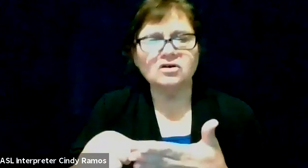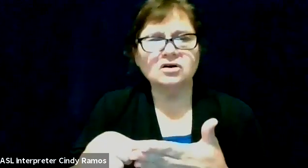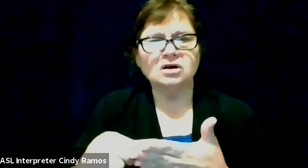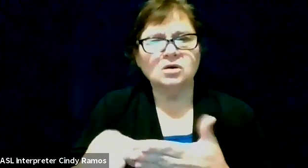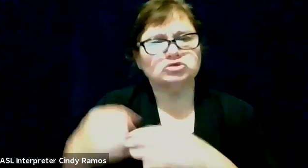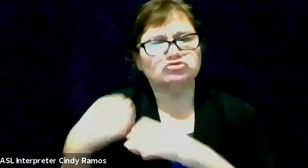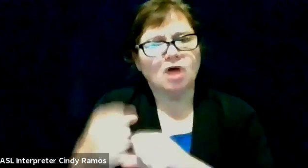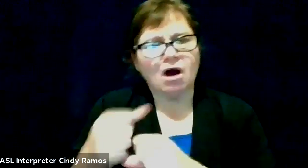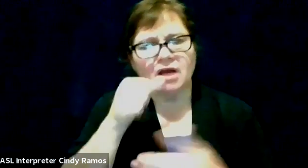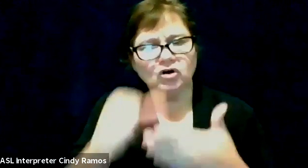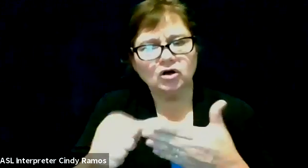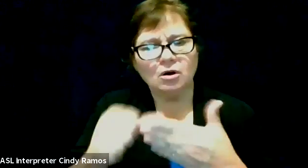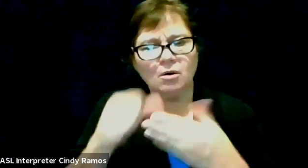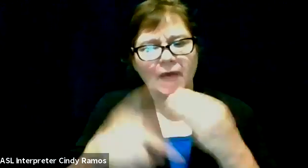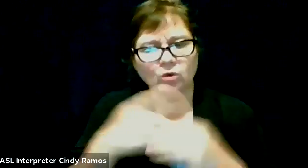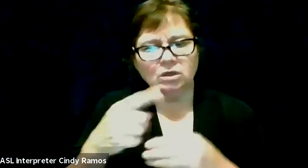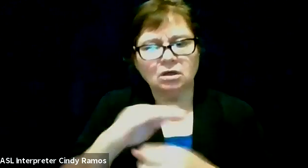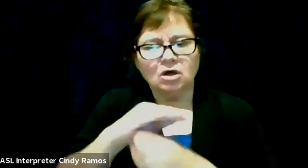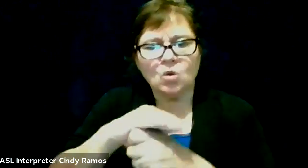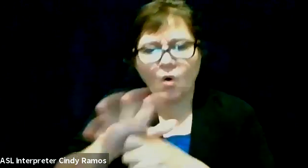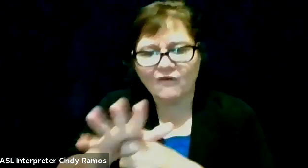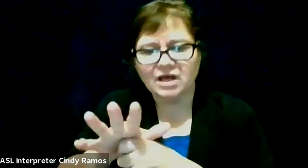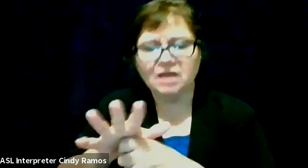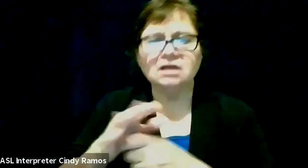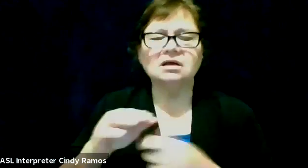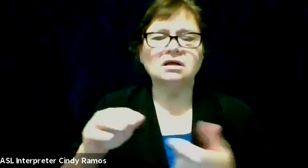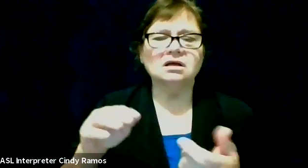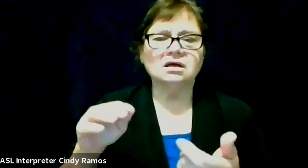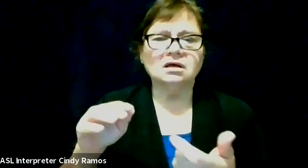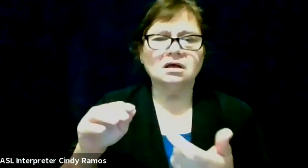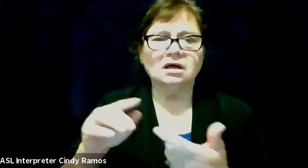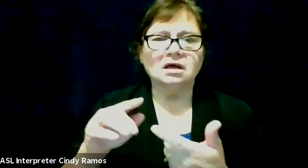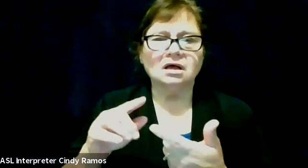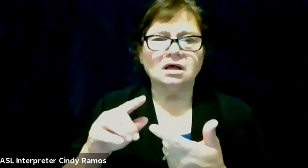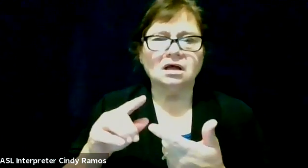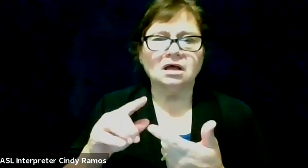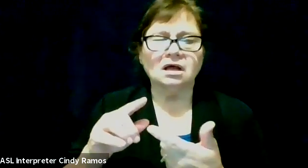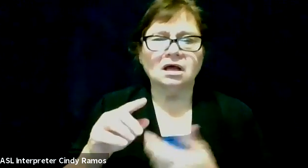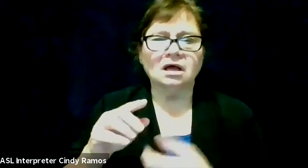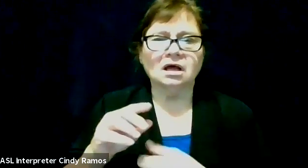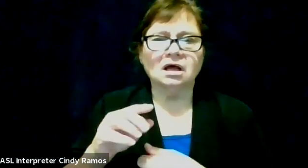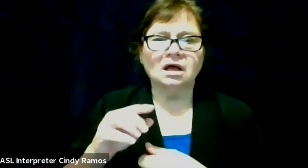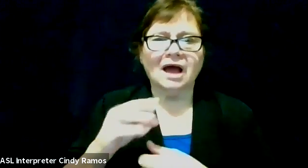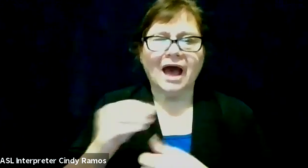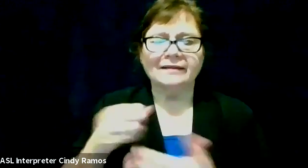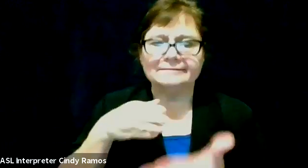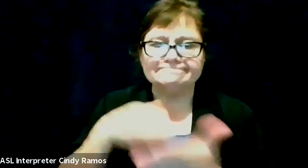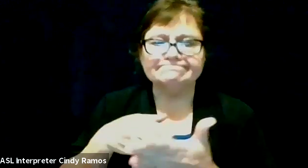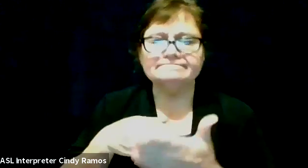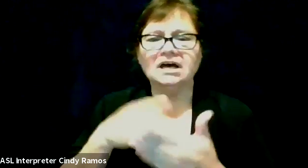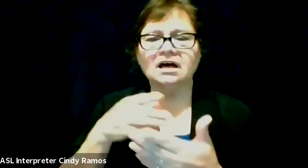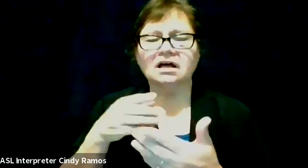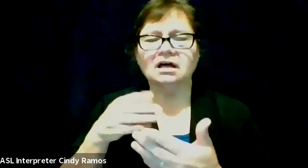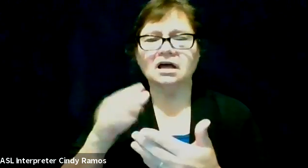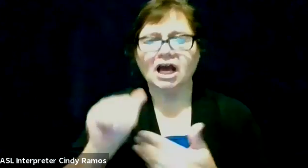regarding COVID, the pandemic, and the increase against Asians. And so I